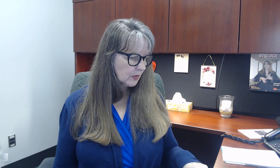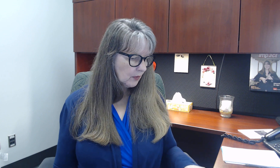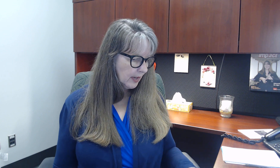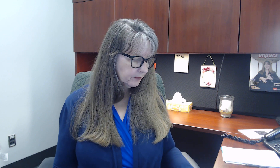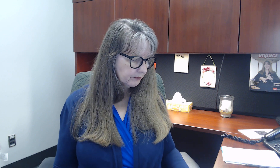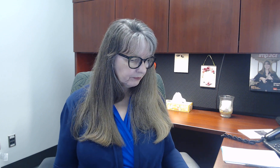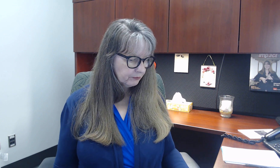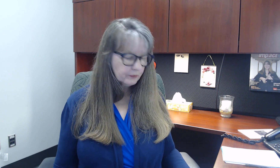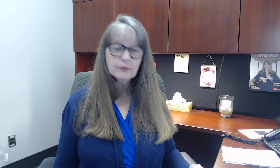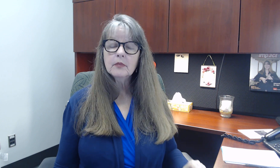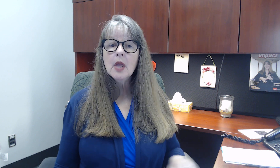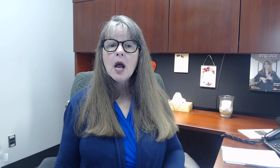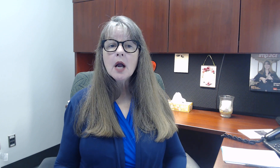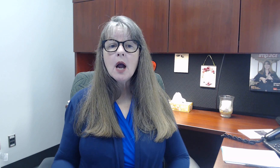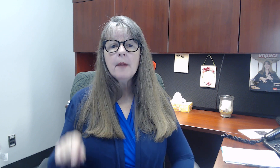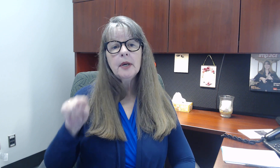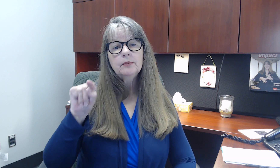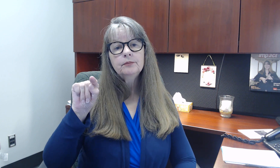Okay. A comma.